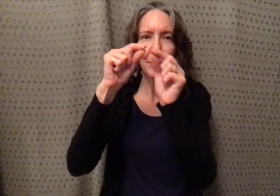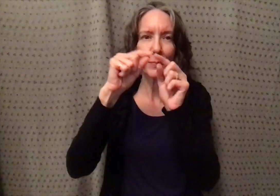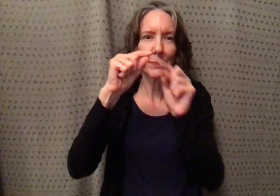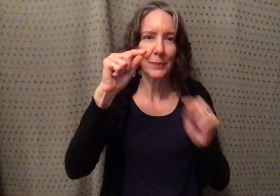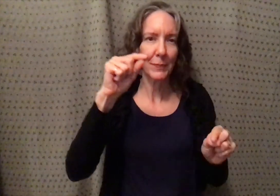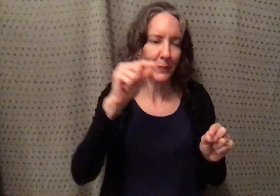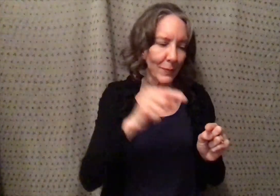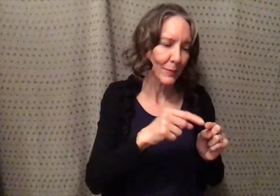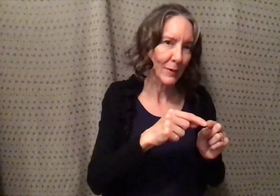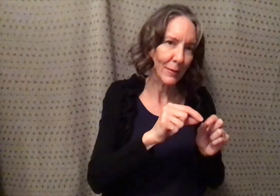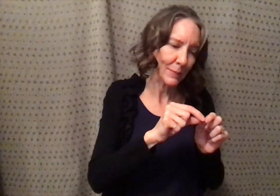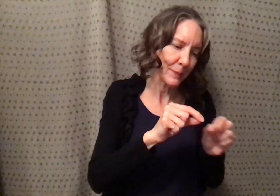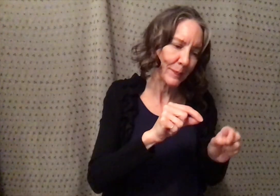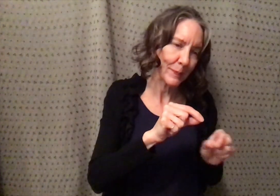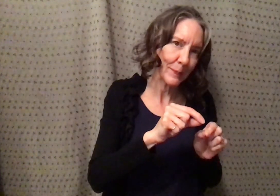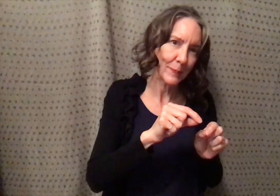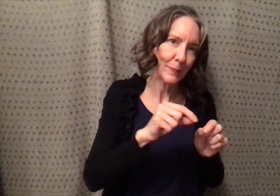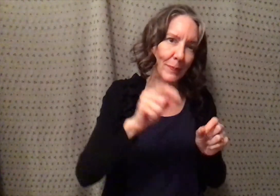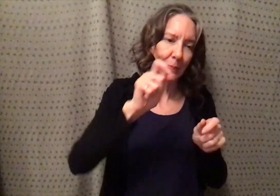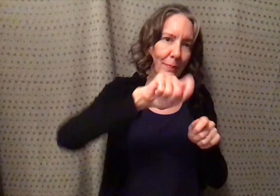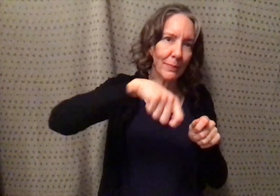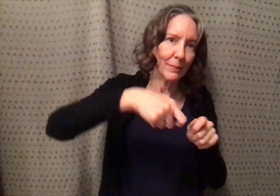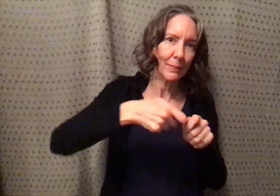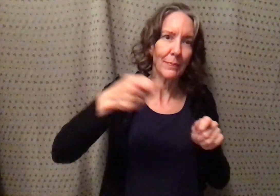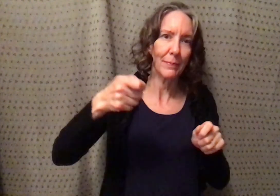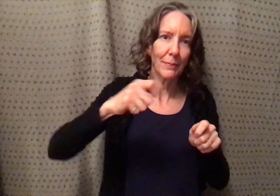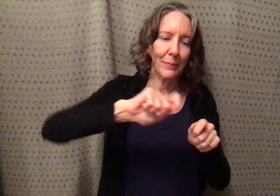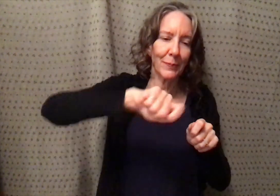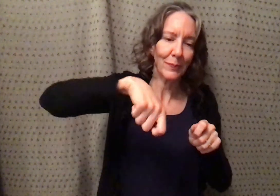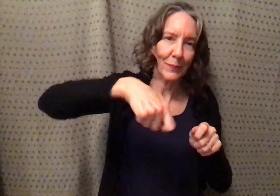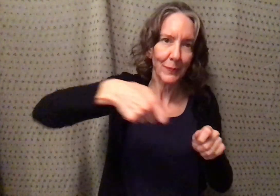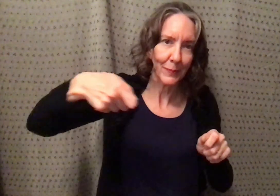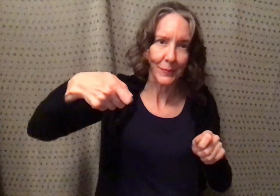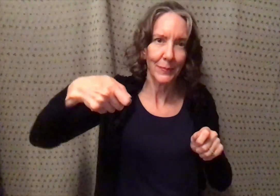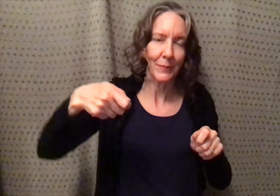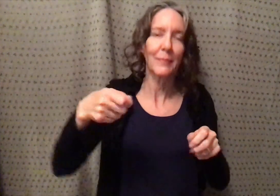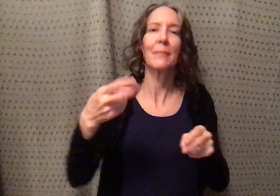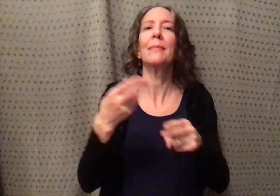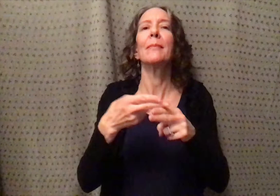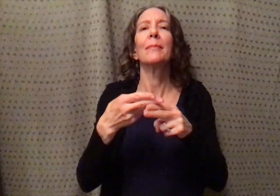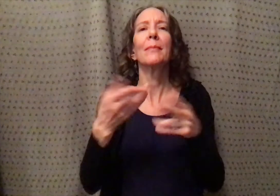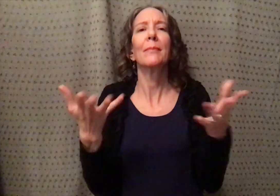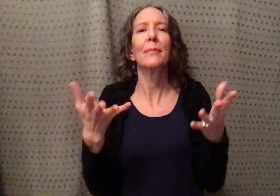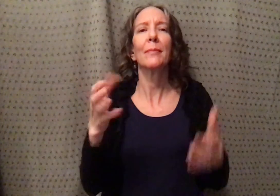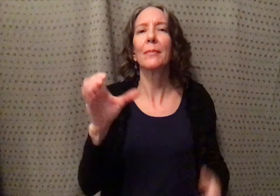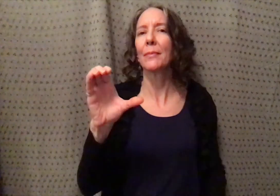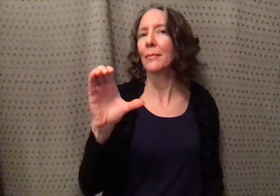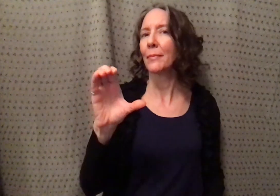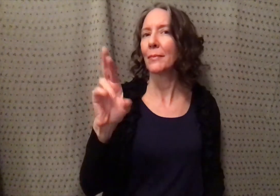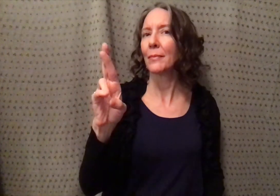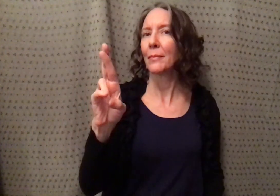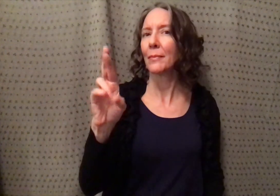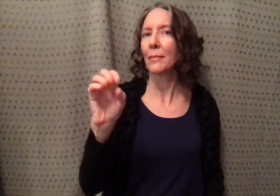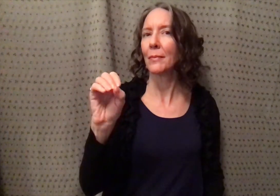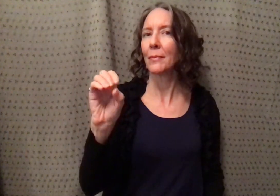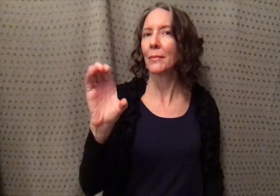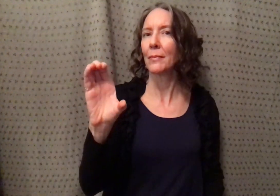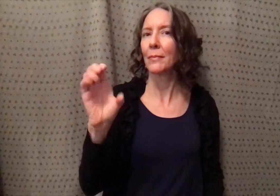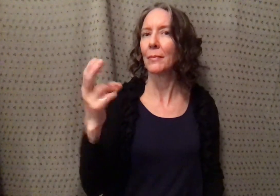tips are tiny hooks. You use the hooks to pull yarn into a pattern. It's called